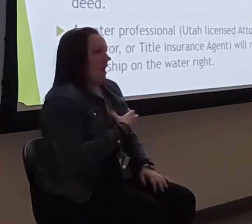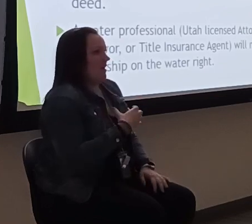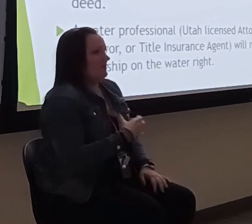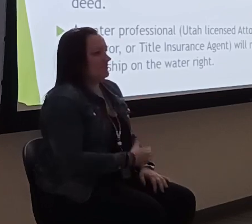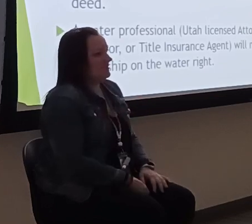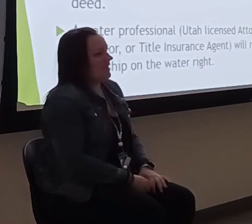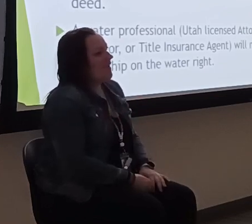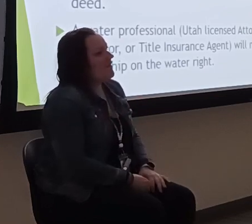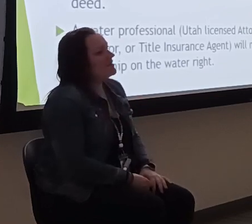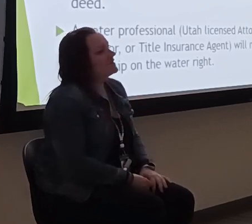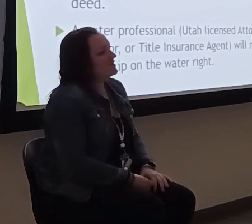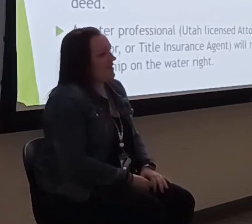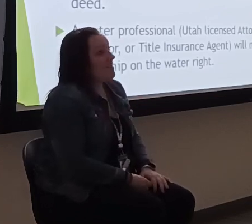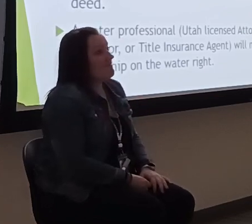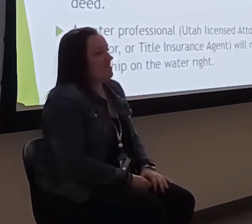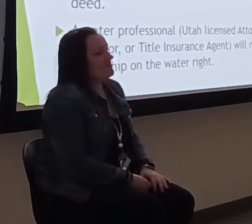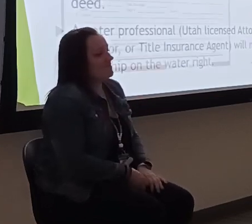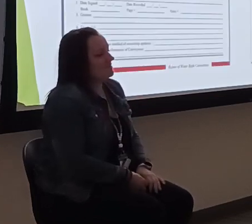Sorry.